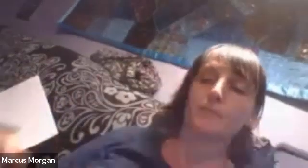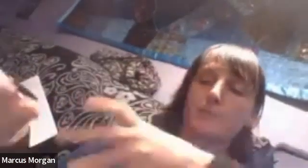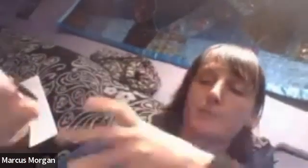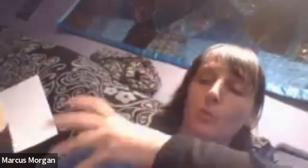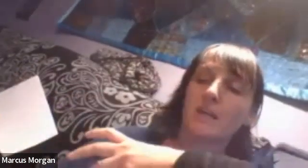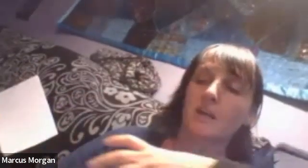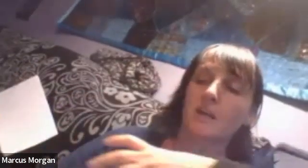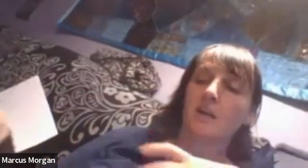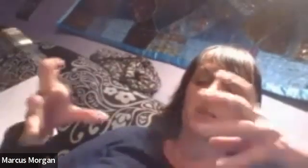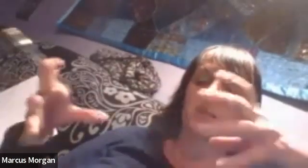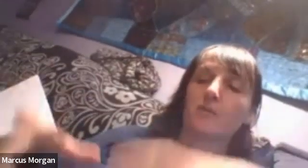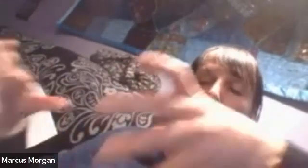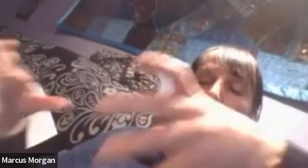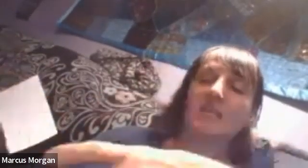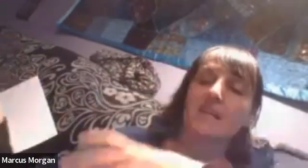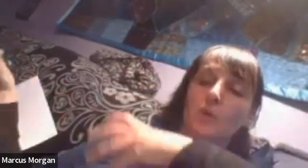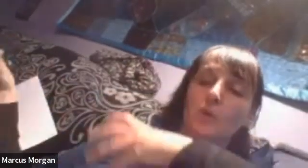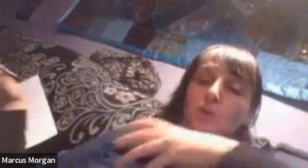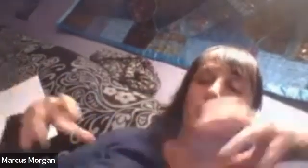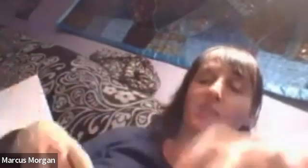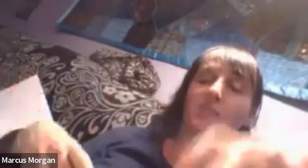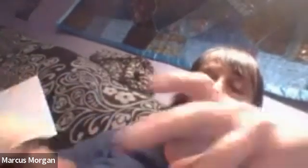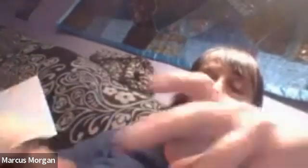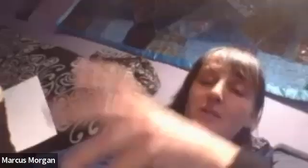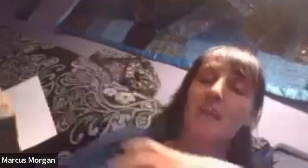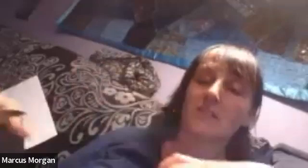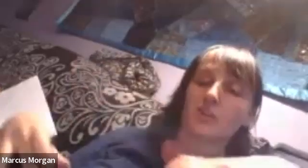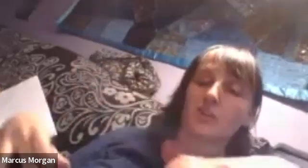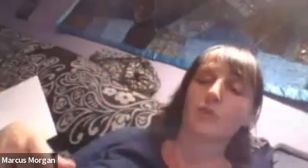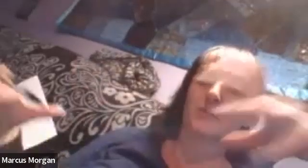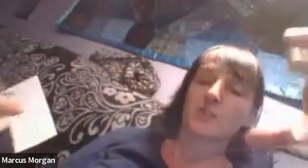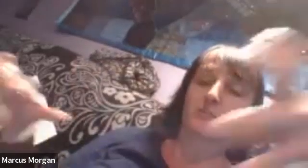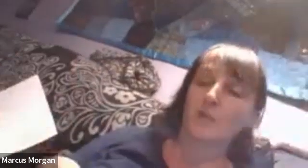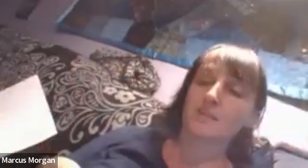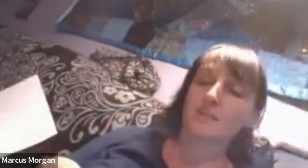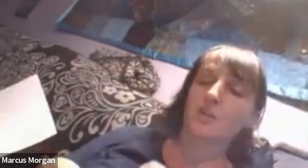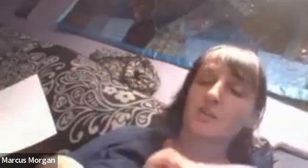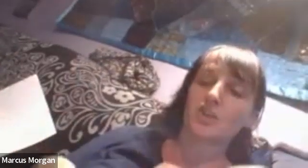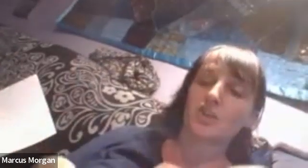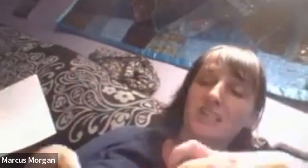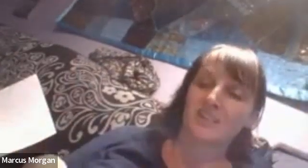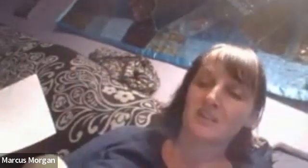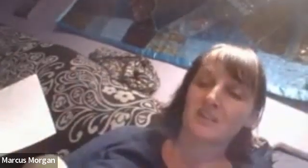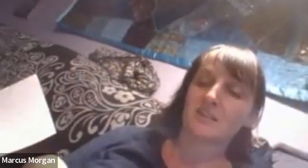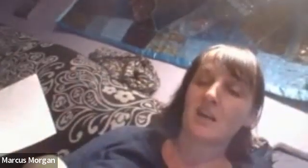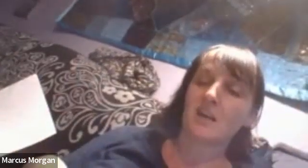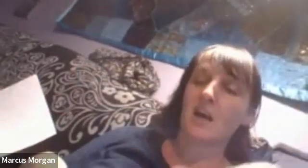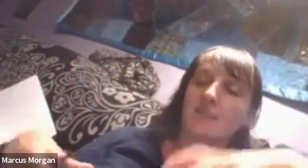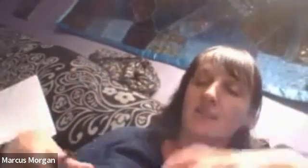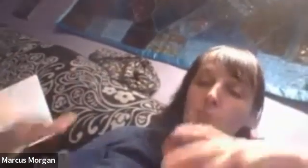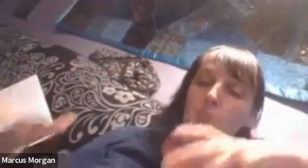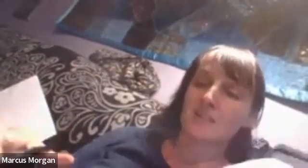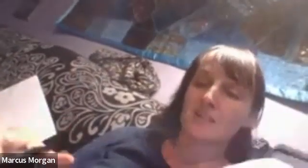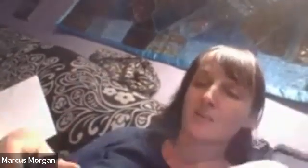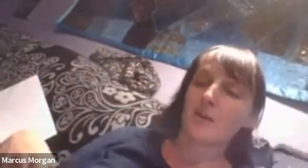have a limit on the number of people, but put on more groups per week. So everybody gets the opportunity to attend